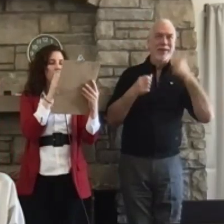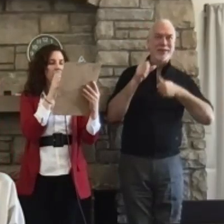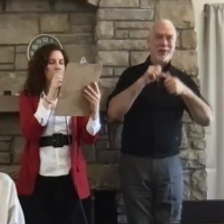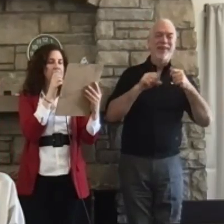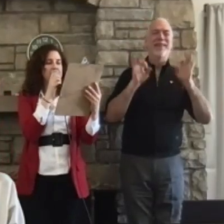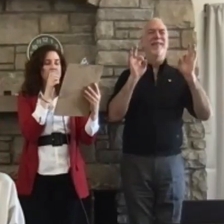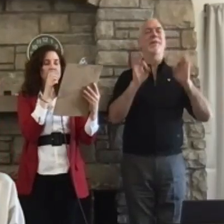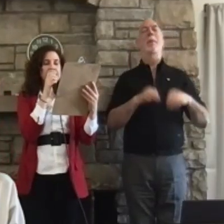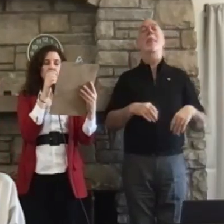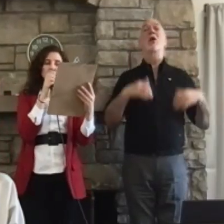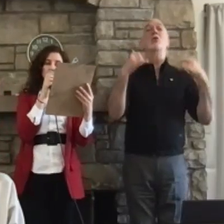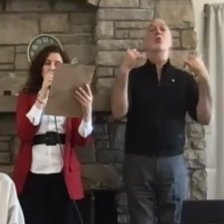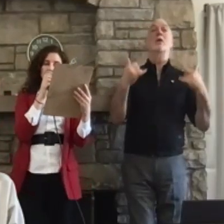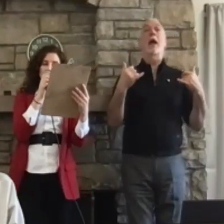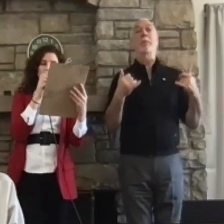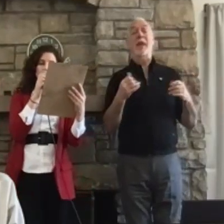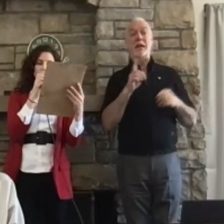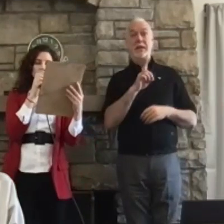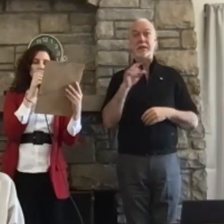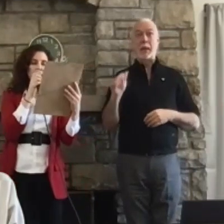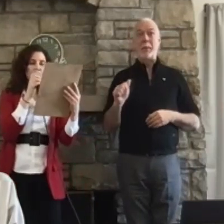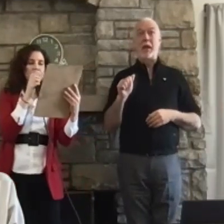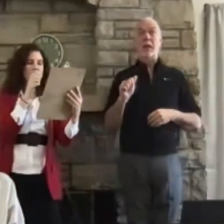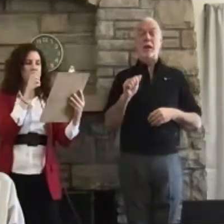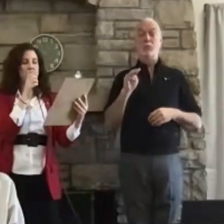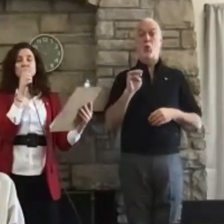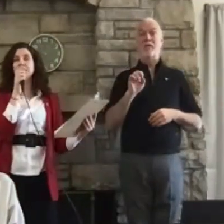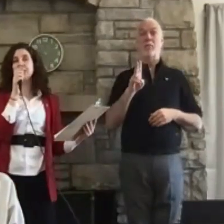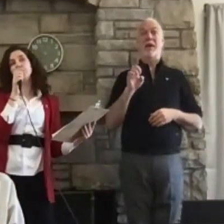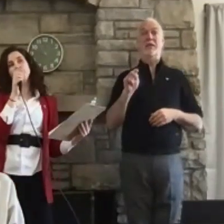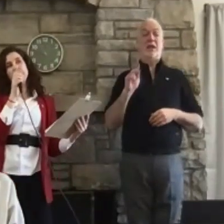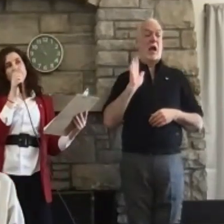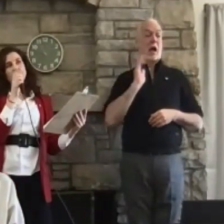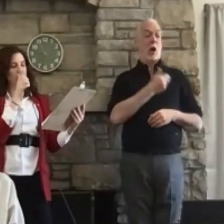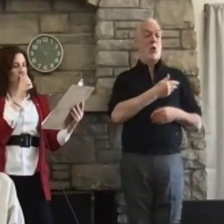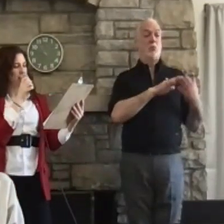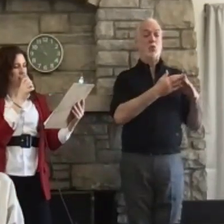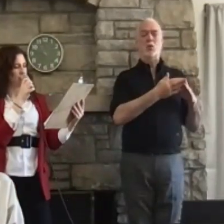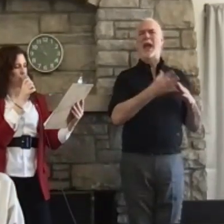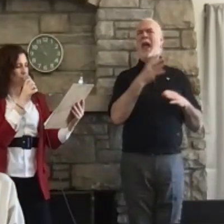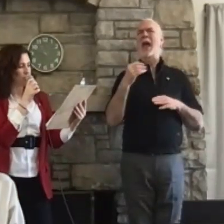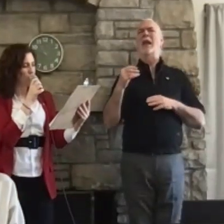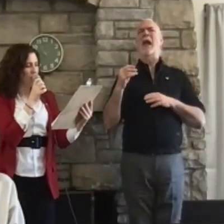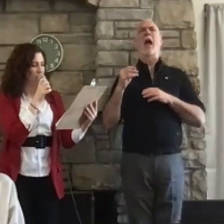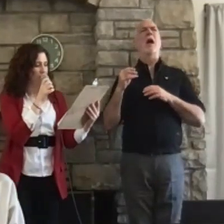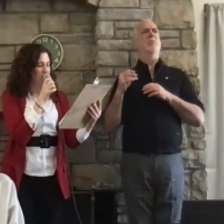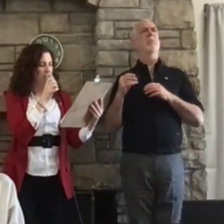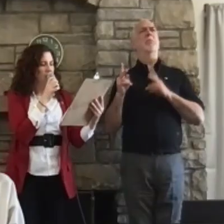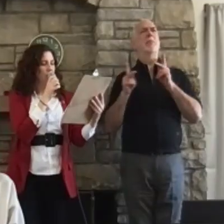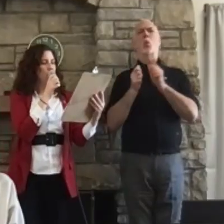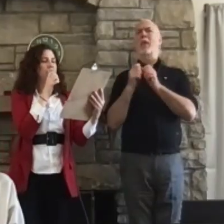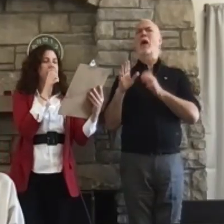Today's program will center disabled movement leaders from our community with contributions from able-bodied individuals as